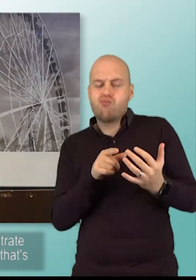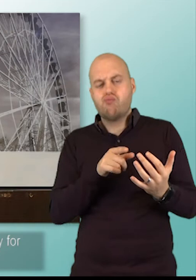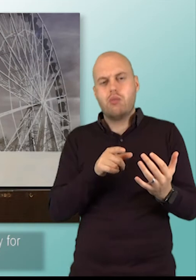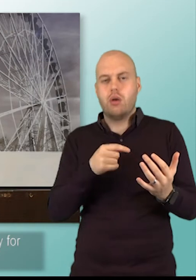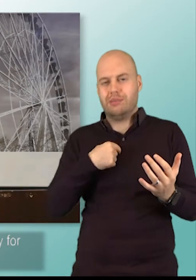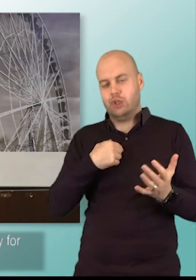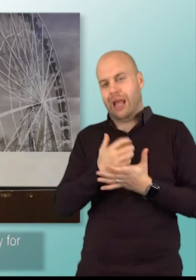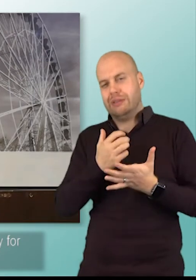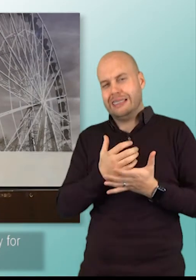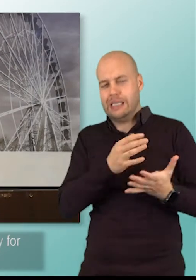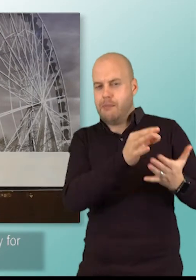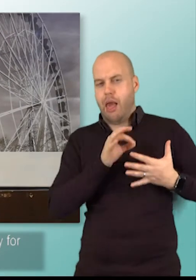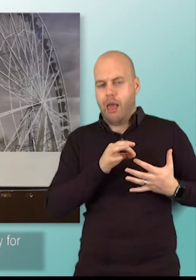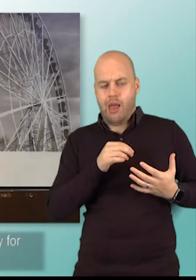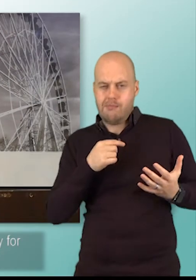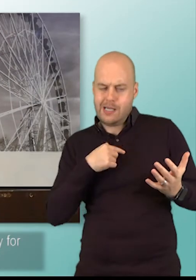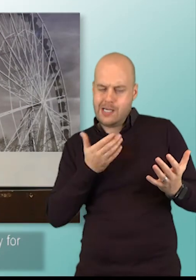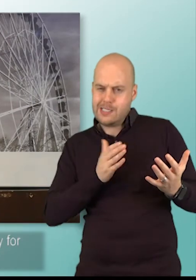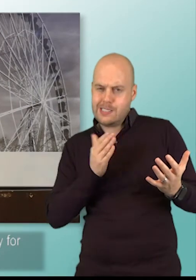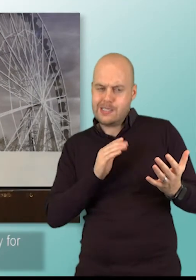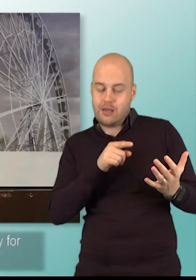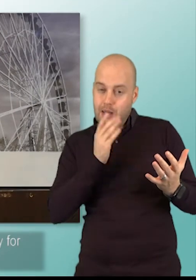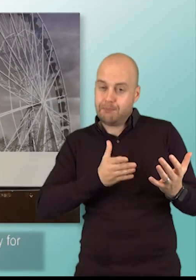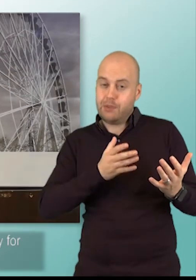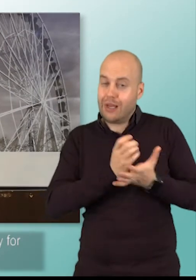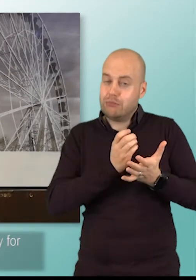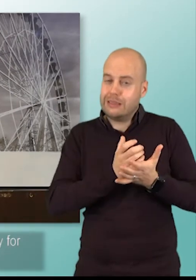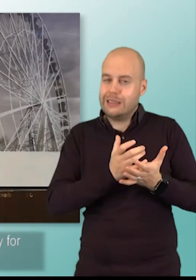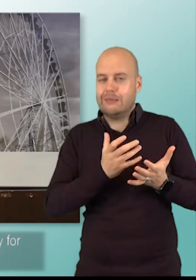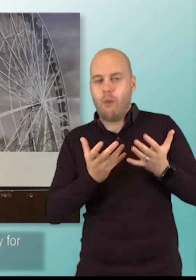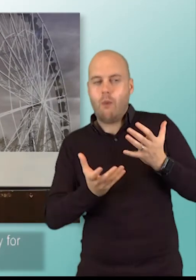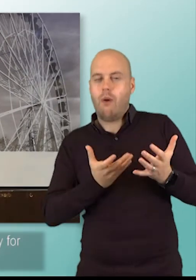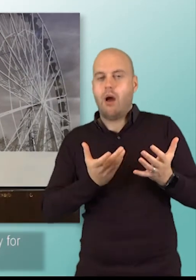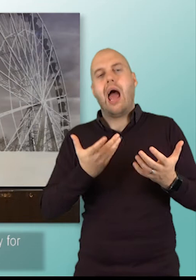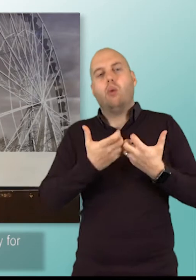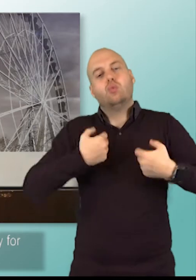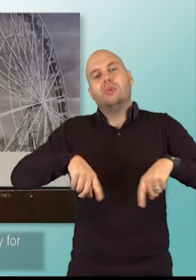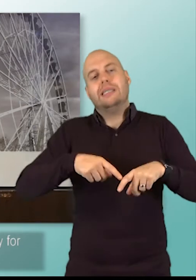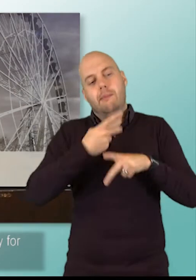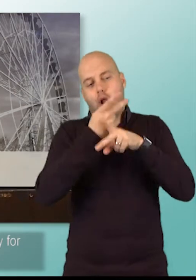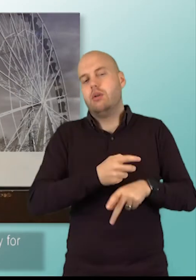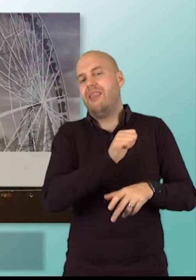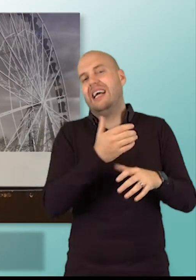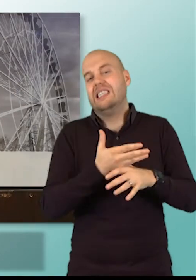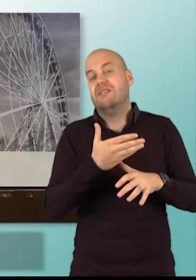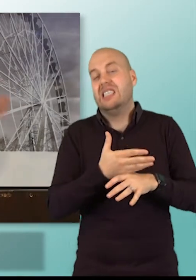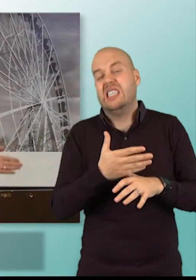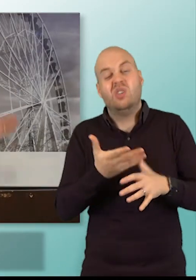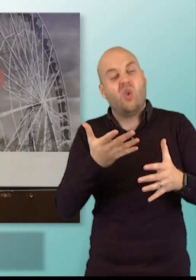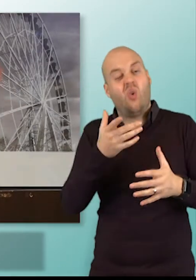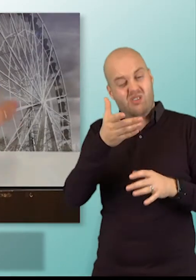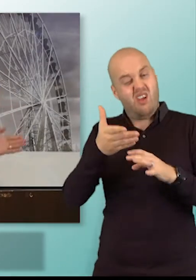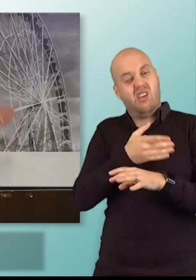balance, and that's something we look at carefully when charities apply for status, and also as we monitor their activities. So those are